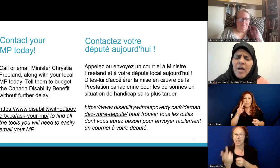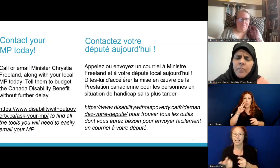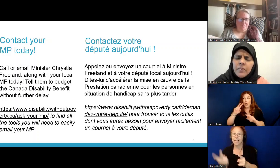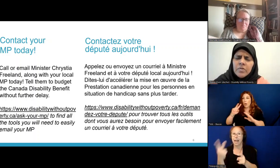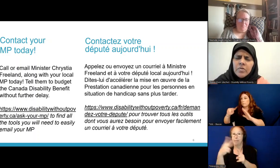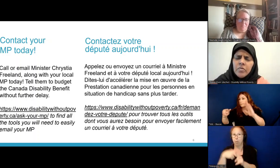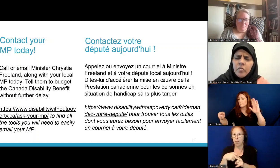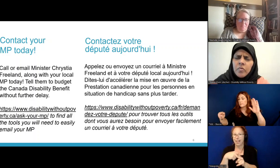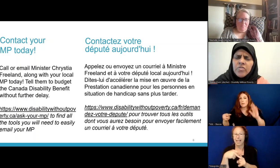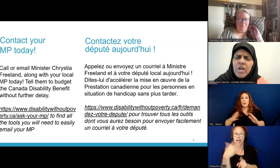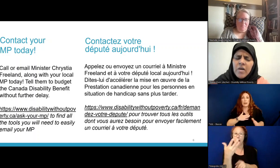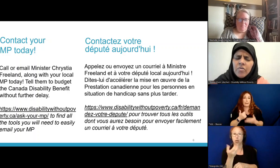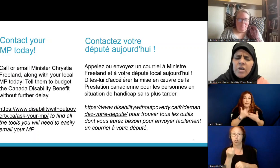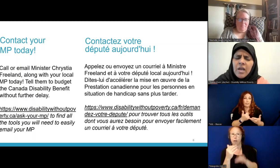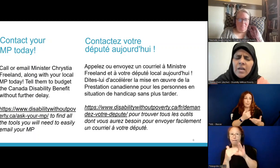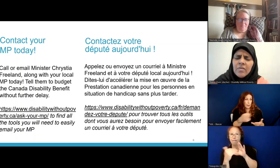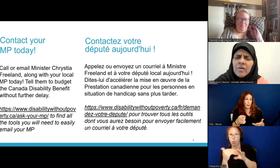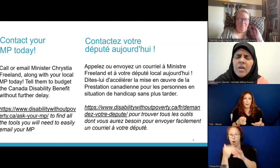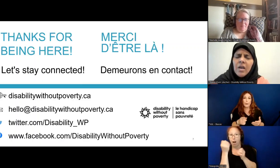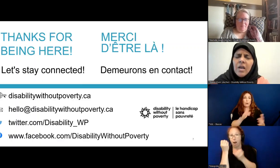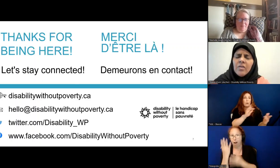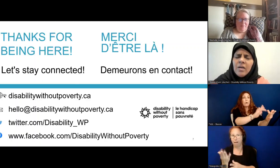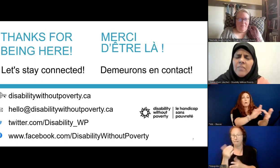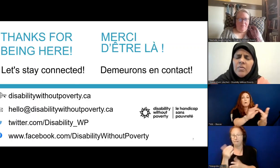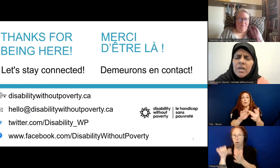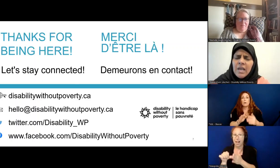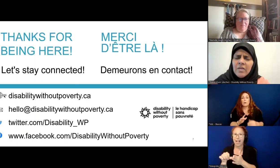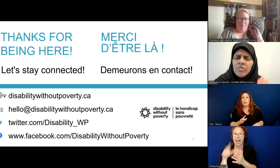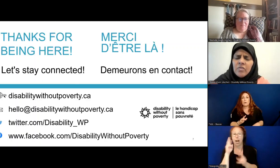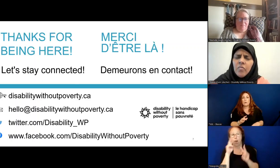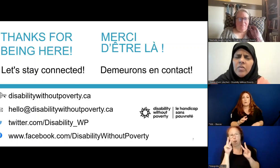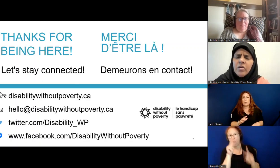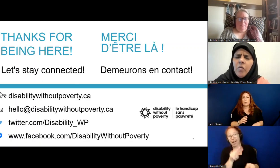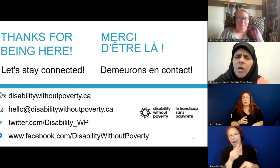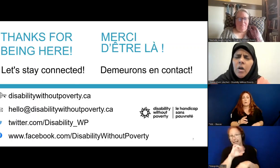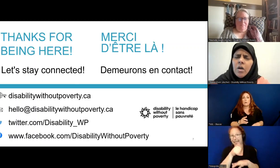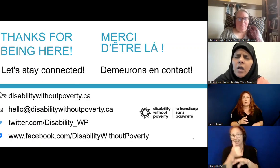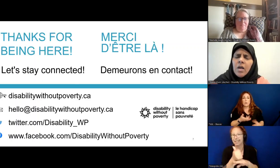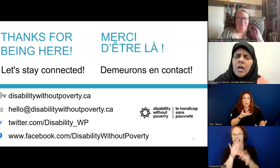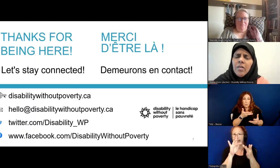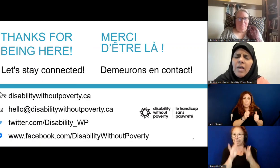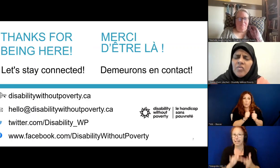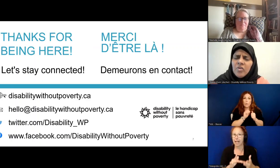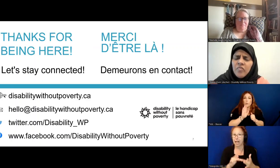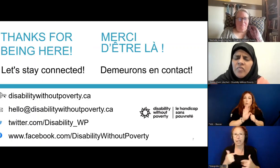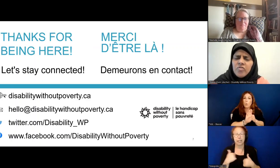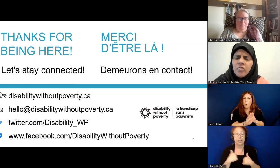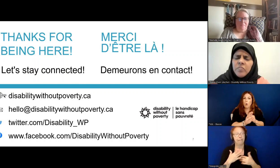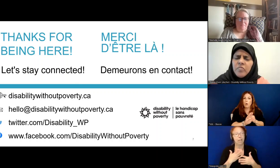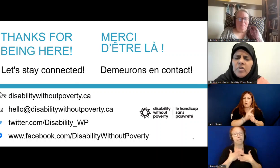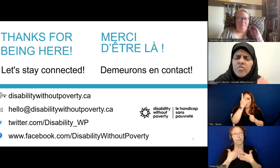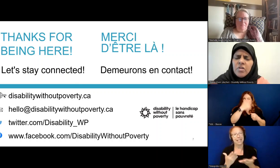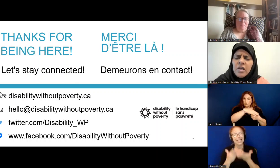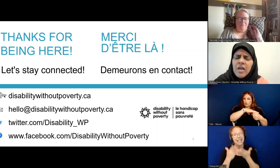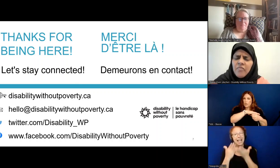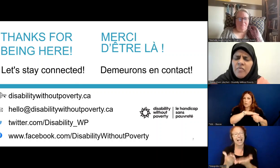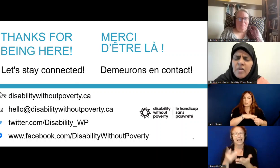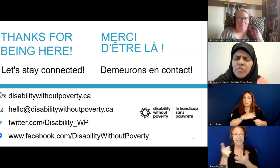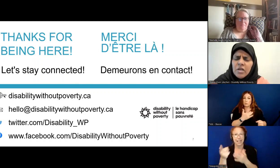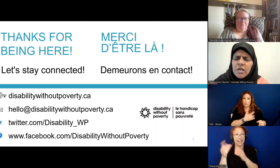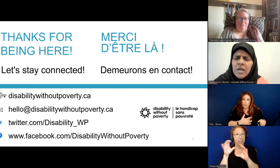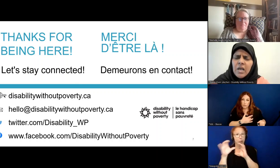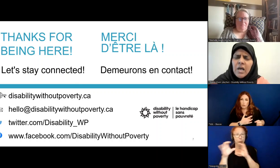to help you reach out and communicate with your elected officials provincially